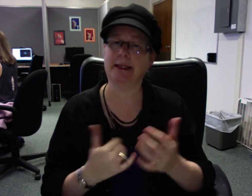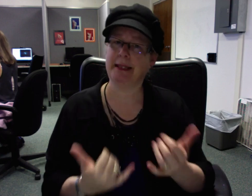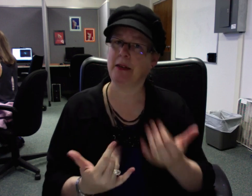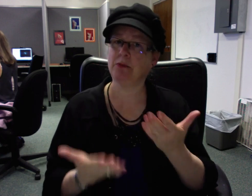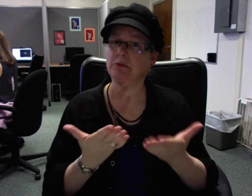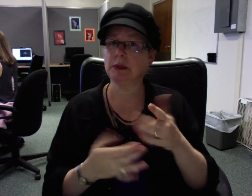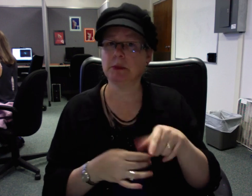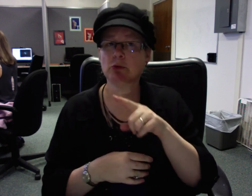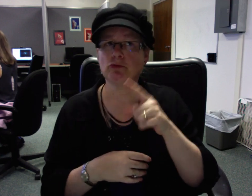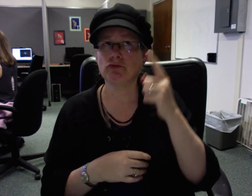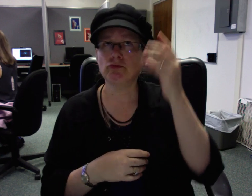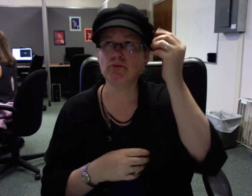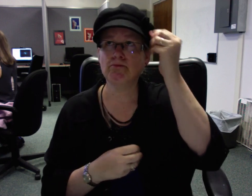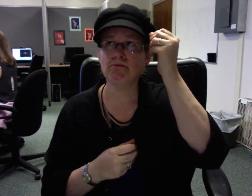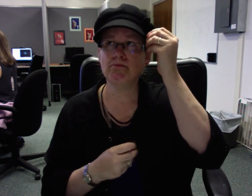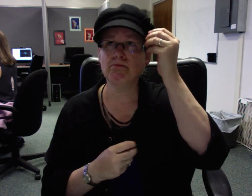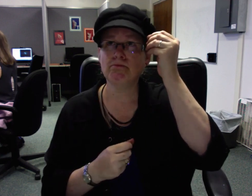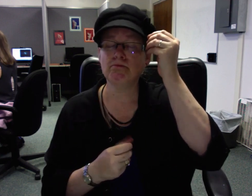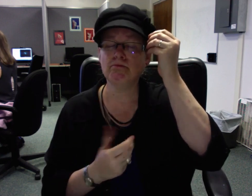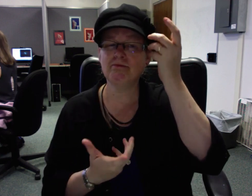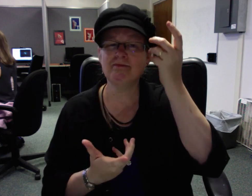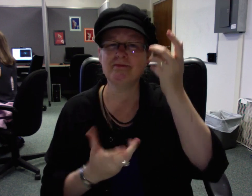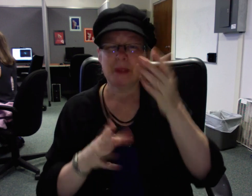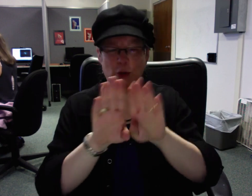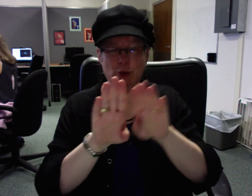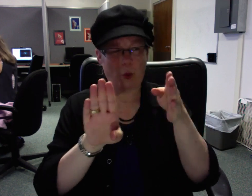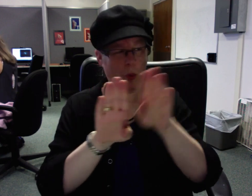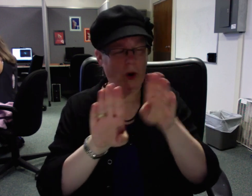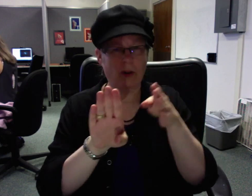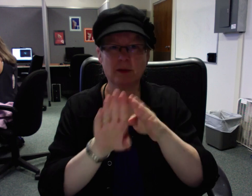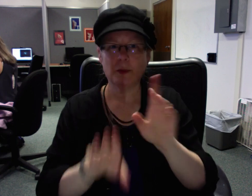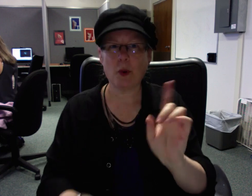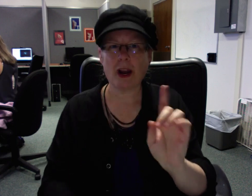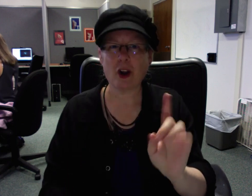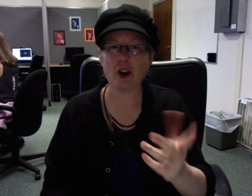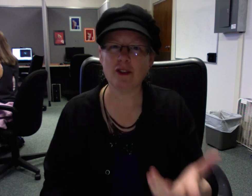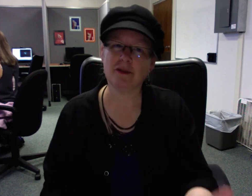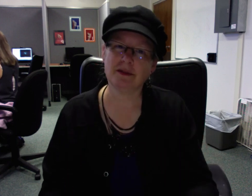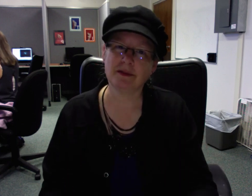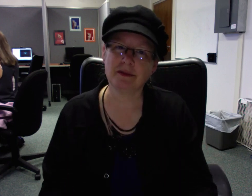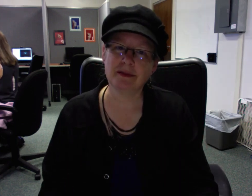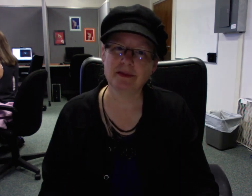And you're right. The answer is 320 square feet.